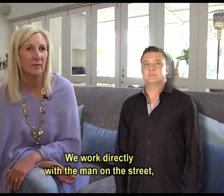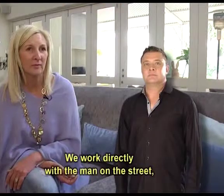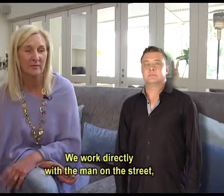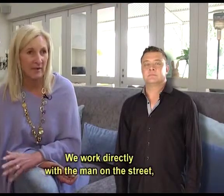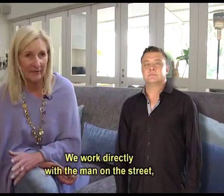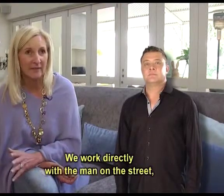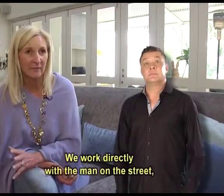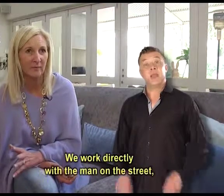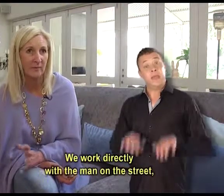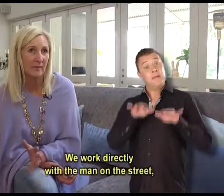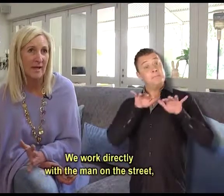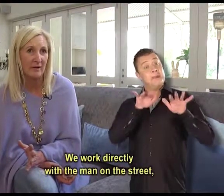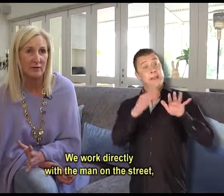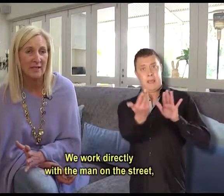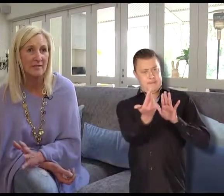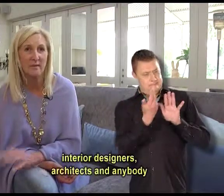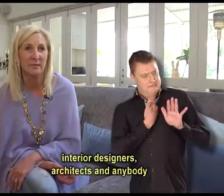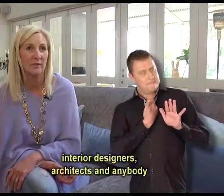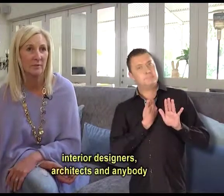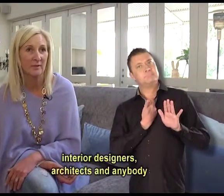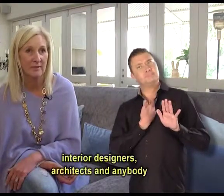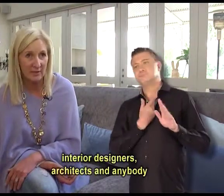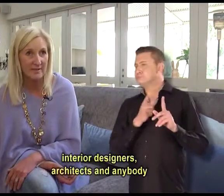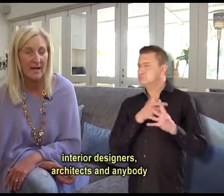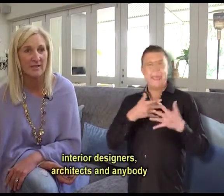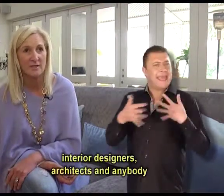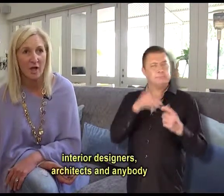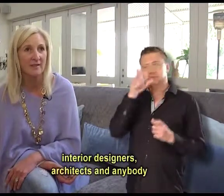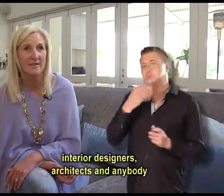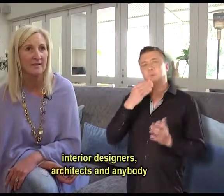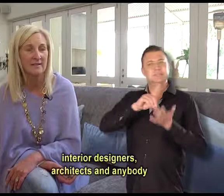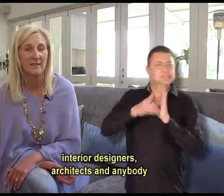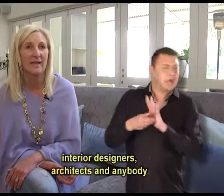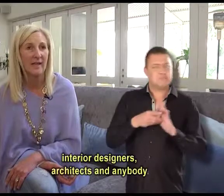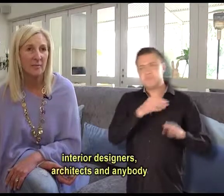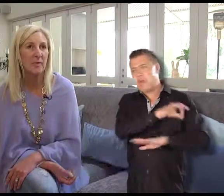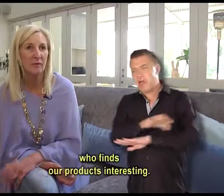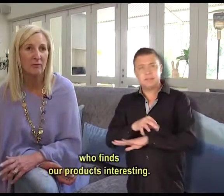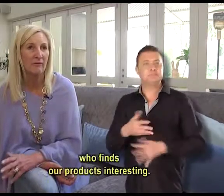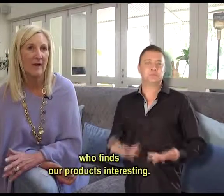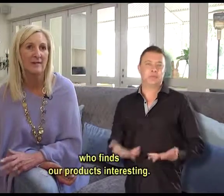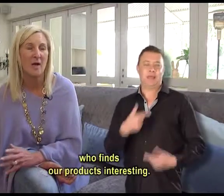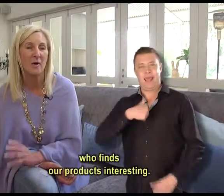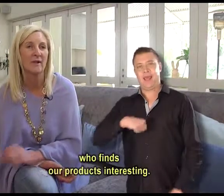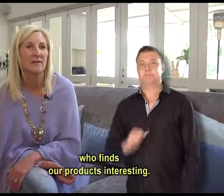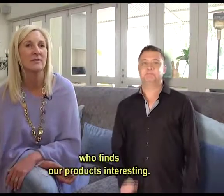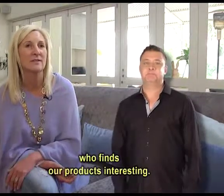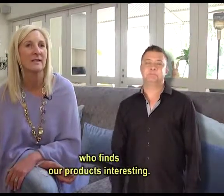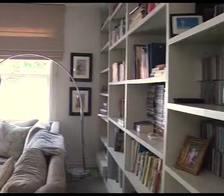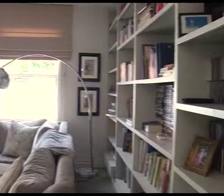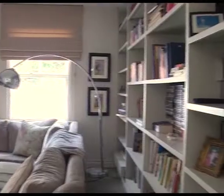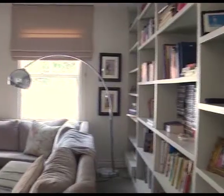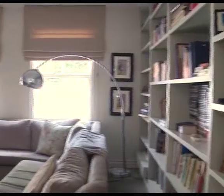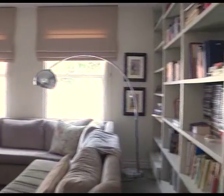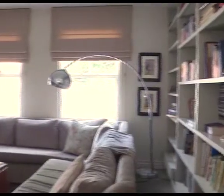We work directly with the man on the street. We work with interior designers, architects, anybody who finds our product